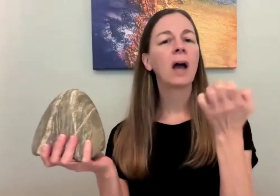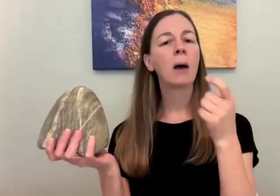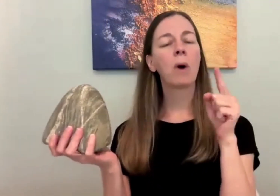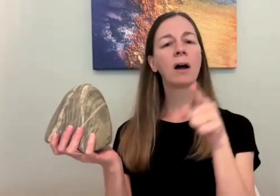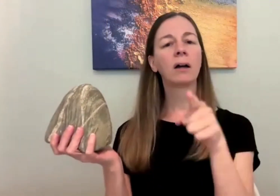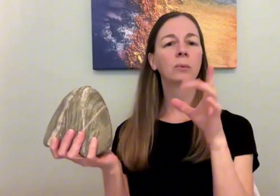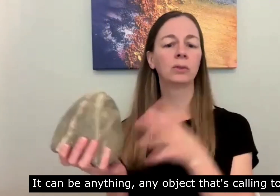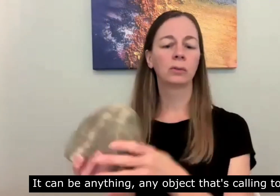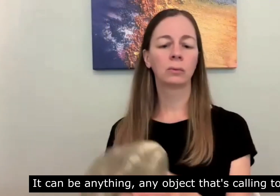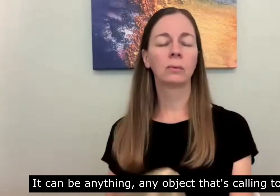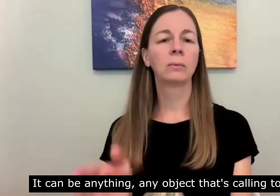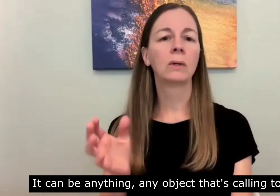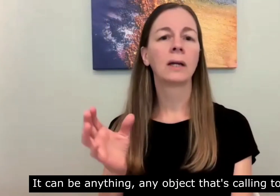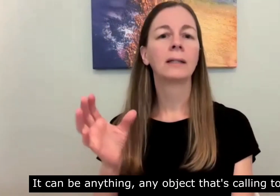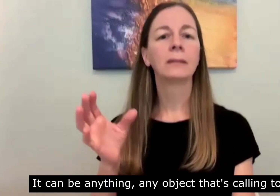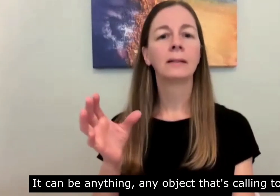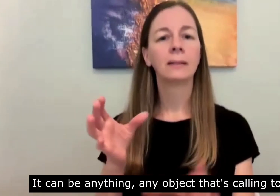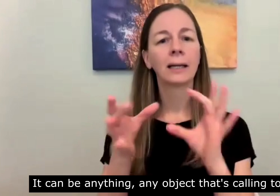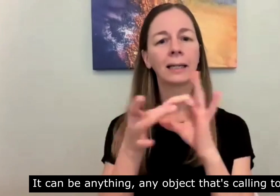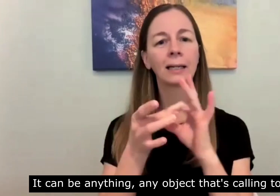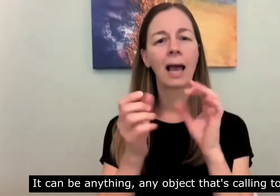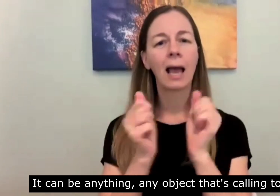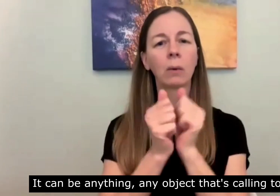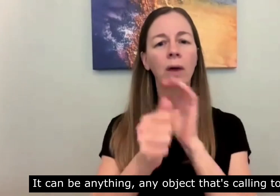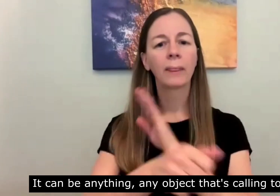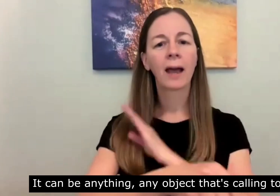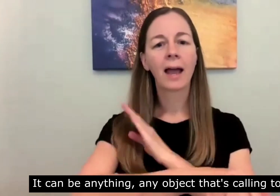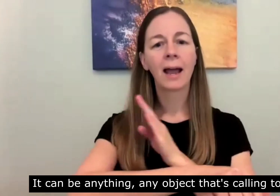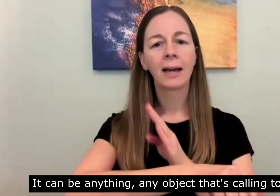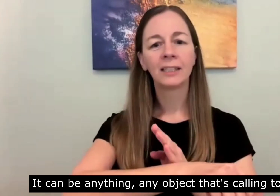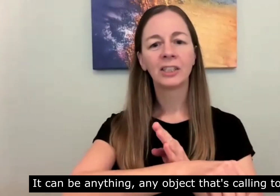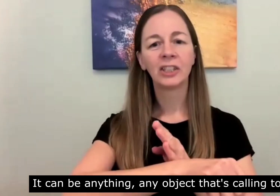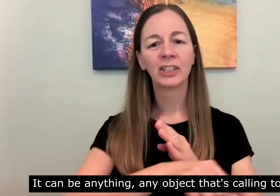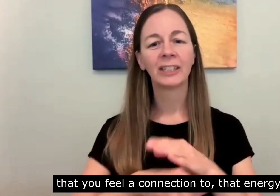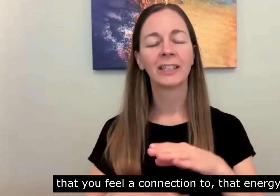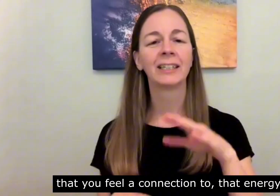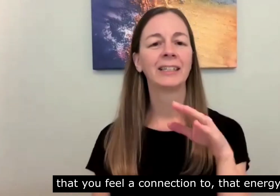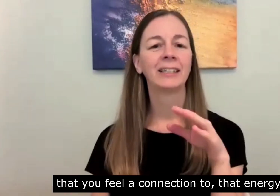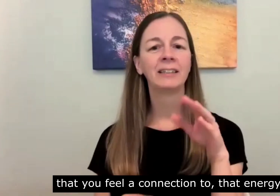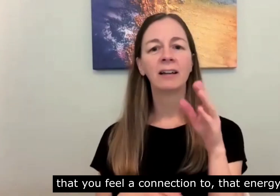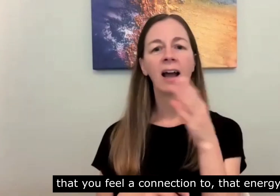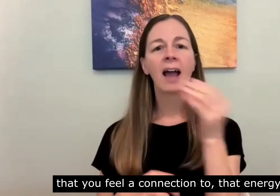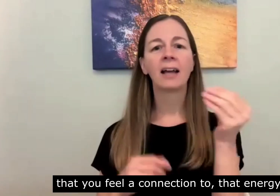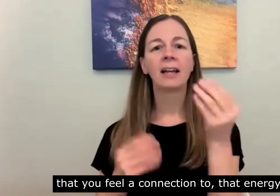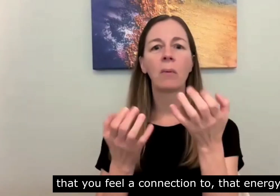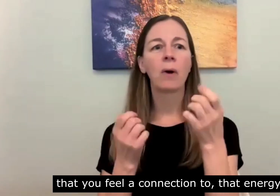It can be anything, any object that's calling to you, that you feel a connection to that energy.